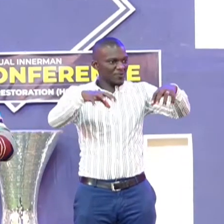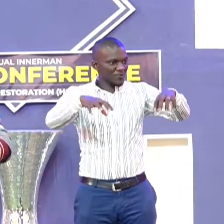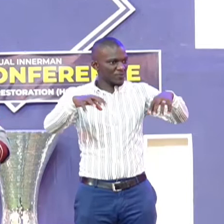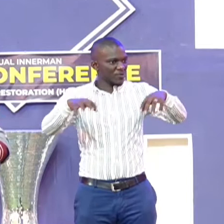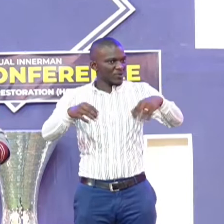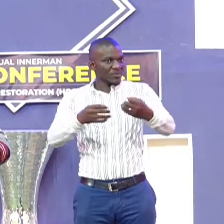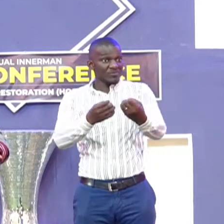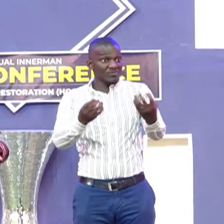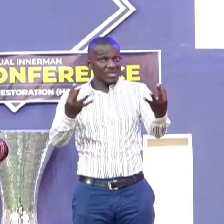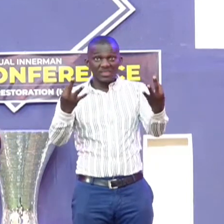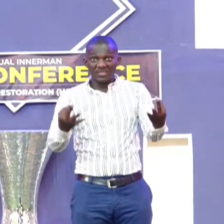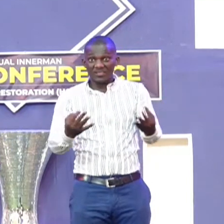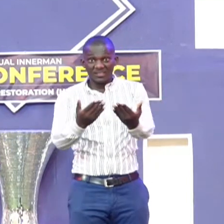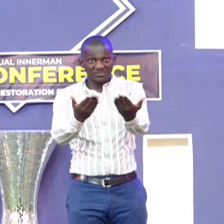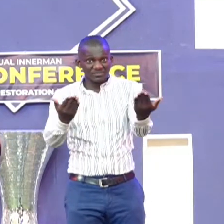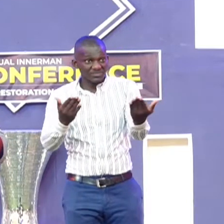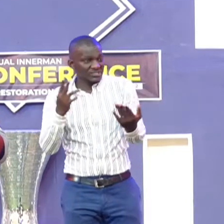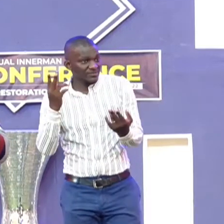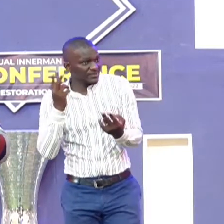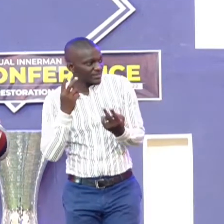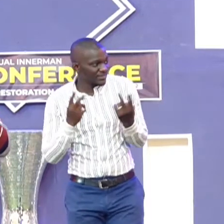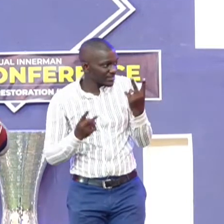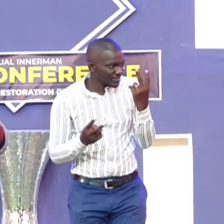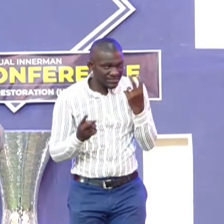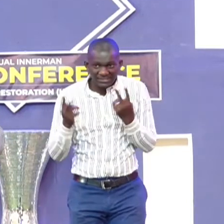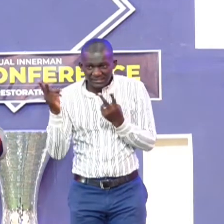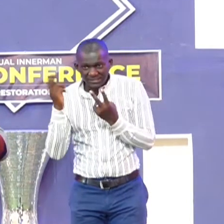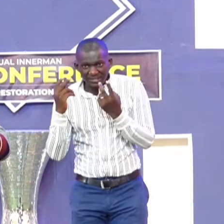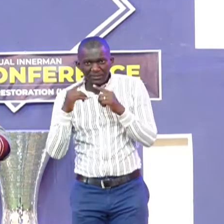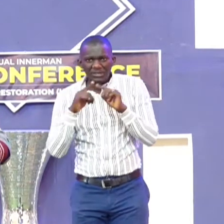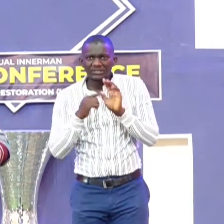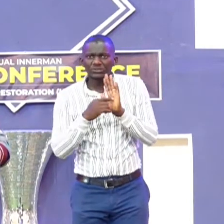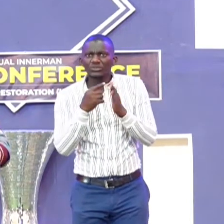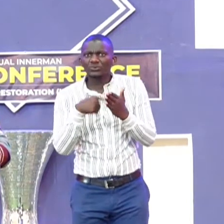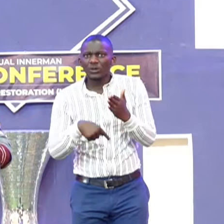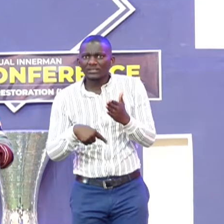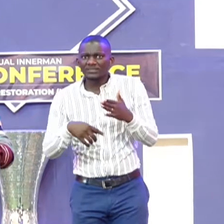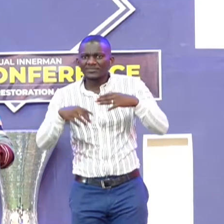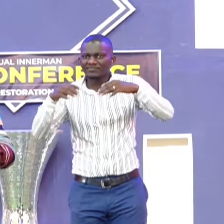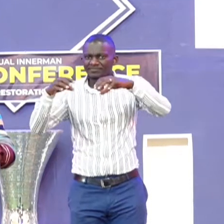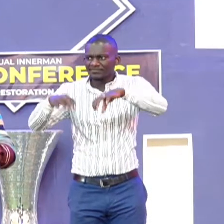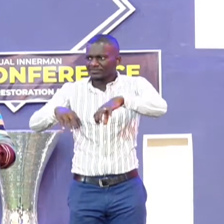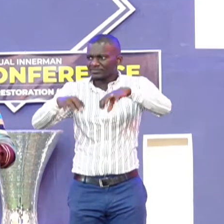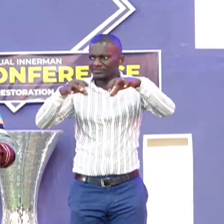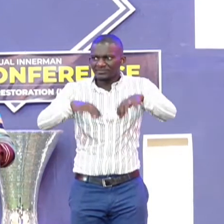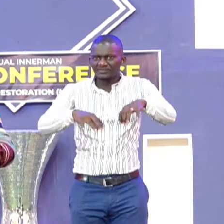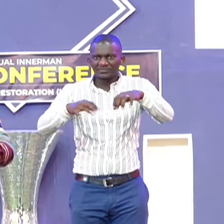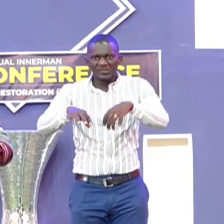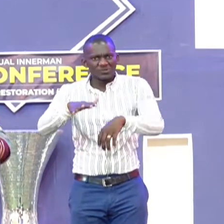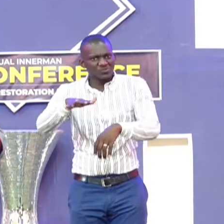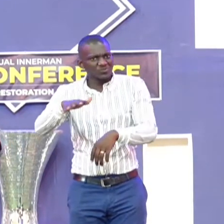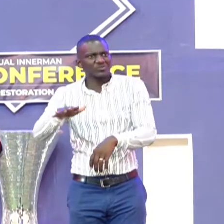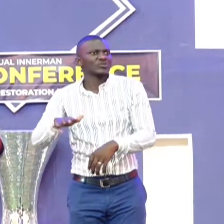tuwulira bingi. Many are the things that we listen to. Naye kabonero ka kufukirirwa. But this is a mark and a sign of being